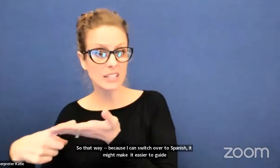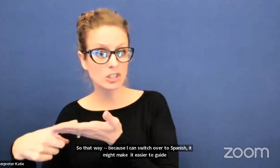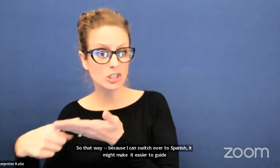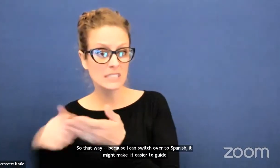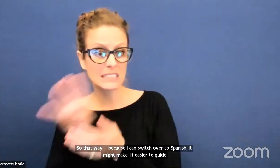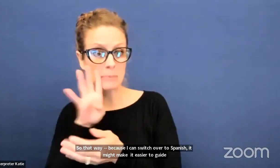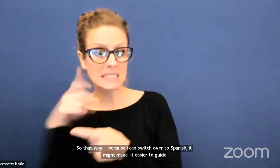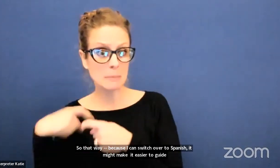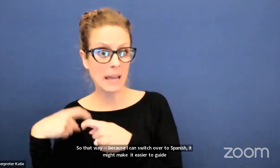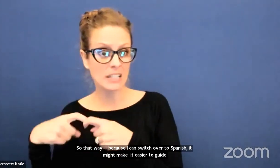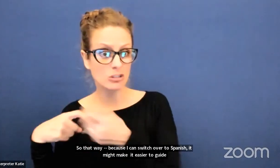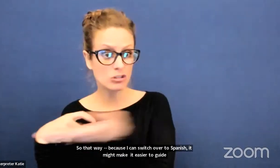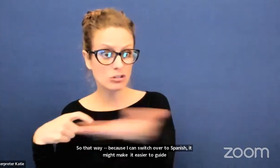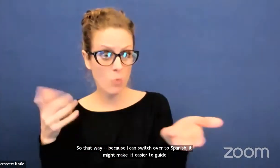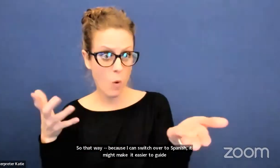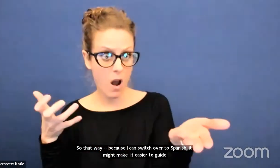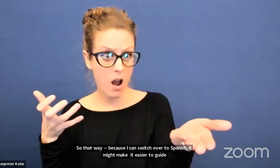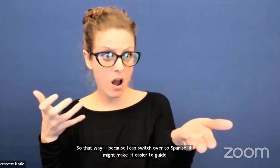Spanish.